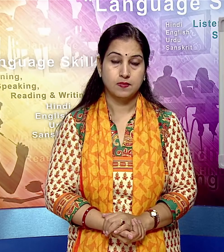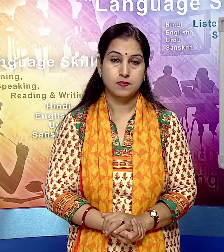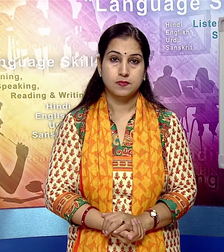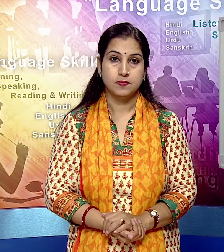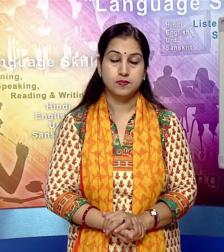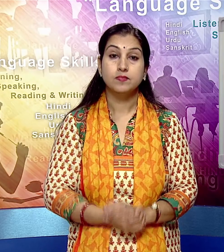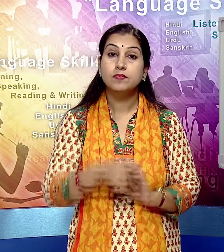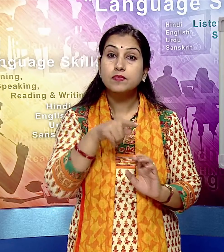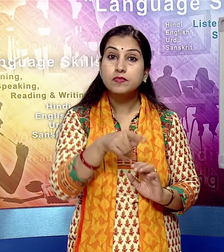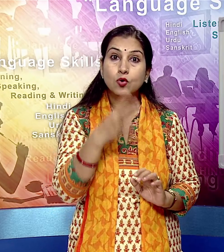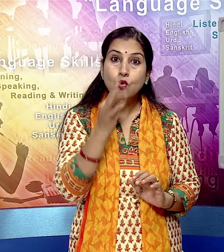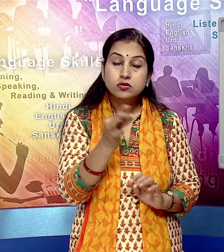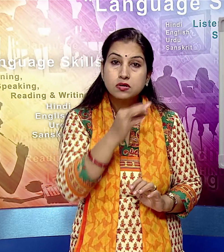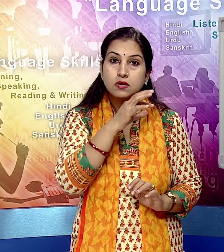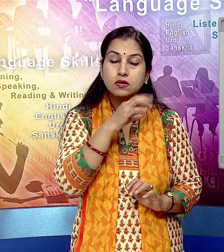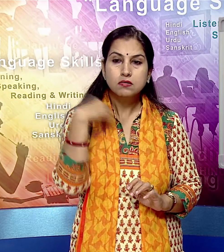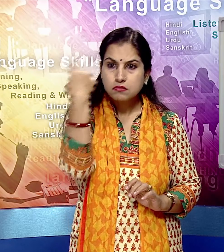It retains original color of food,